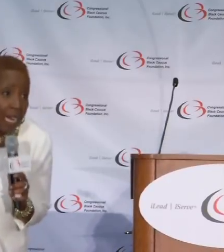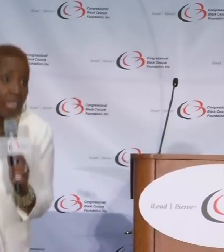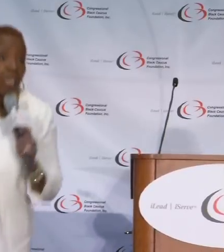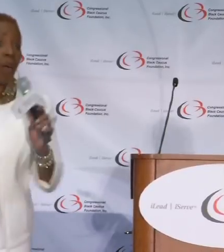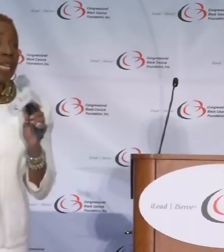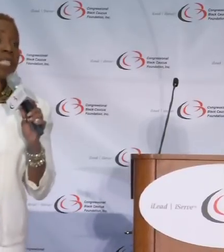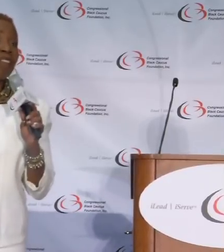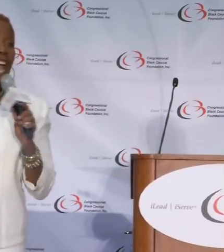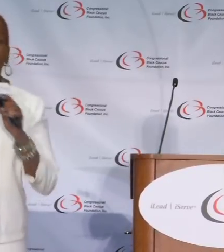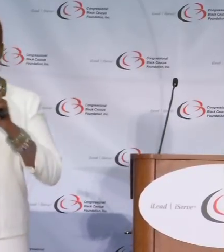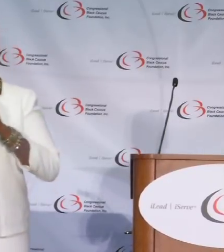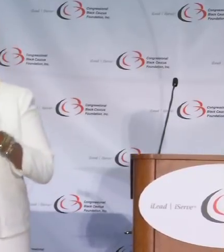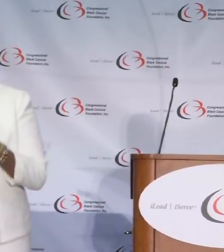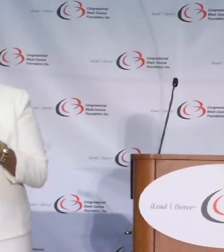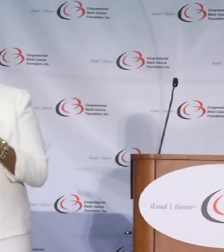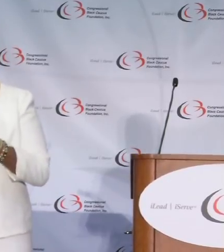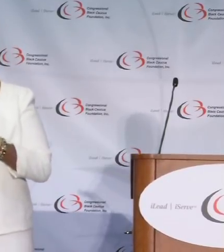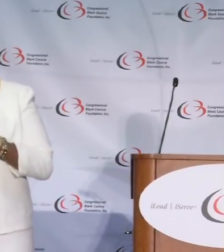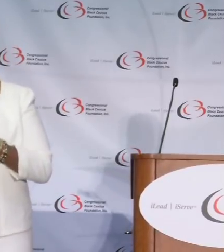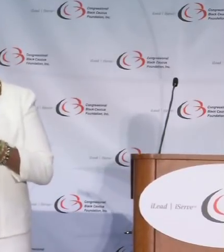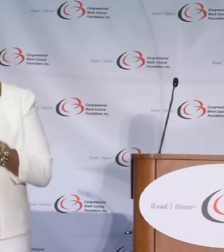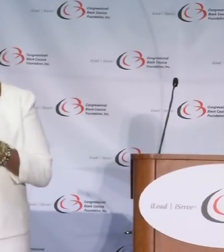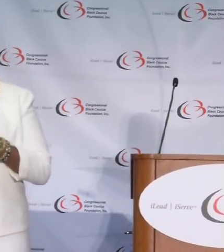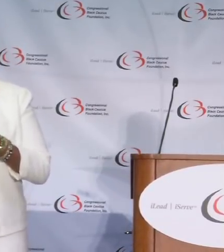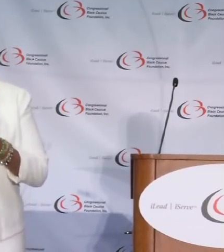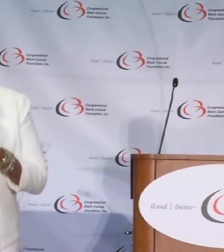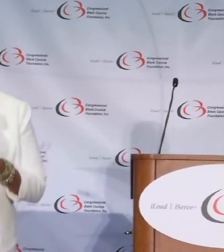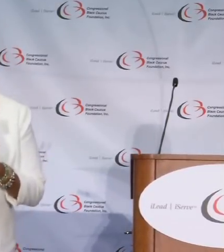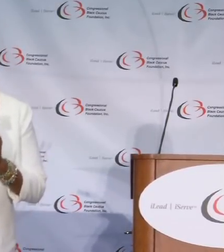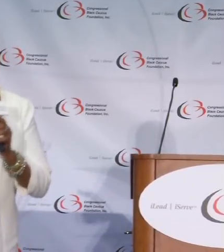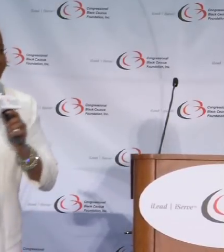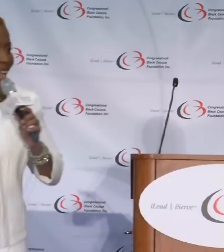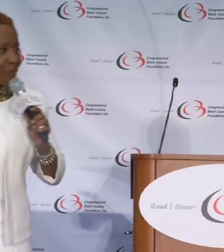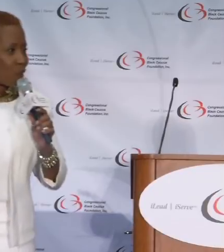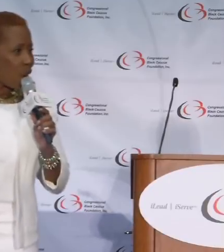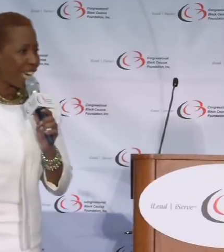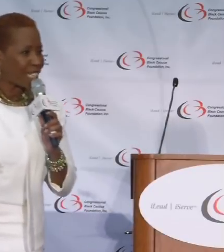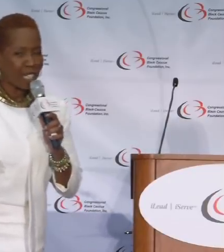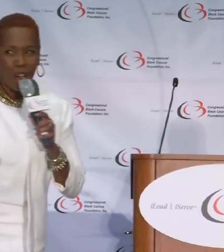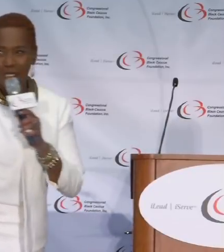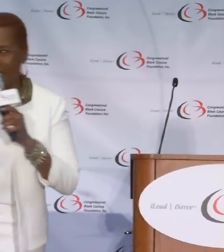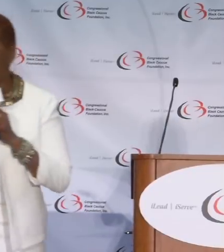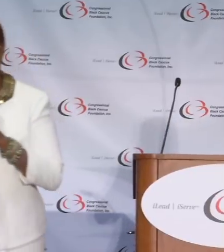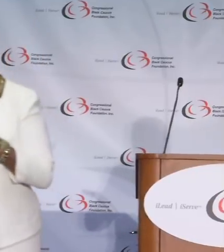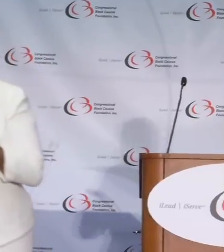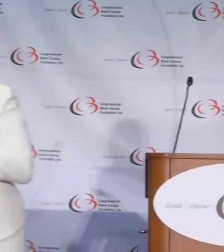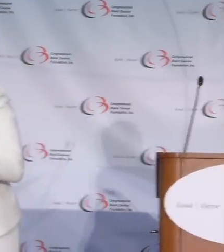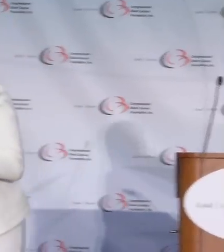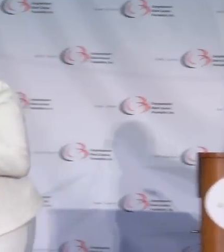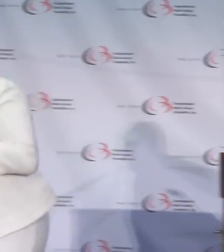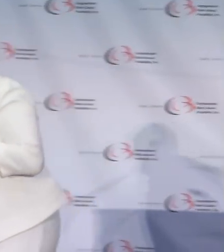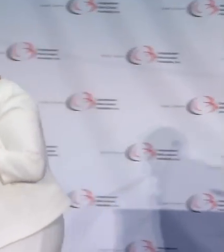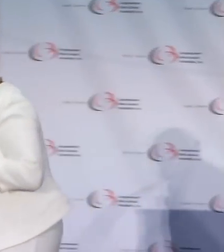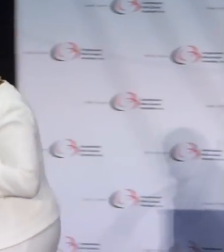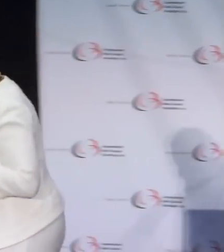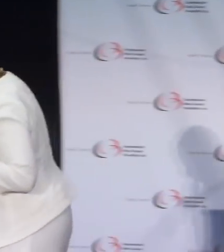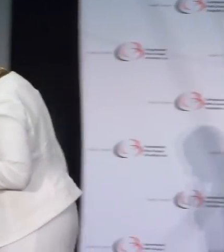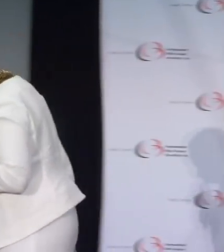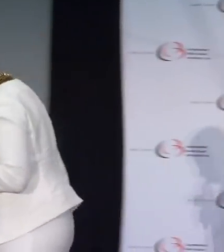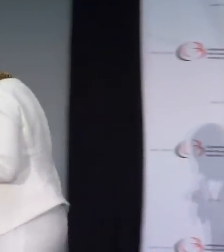for me. The cooties are flying. They don't feel good. I am out. But that requires courage, which I didn't